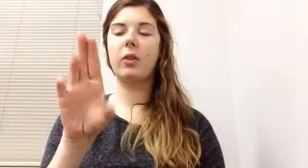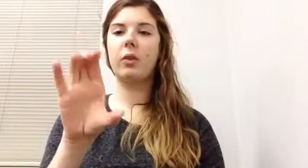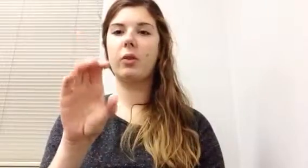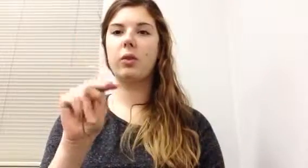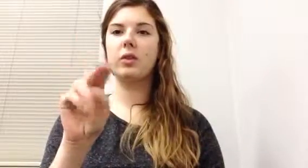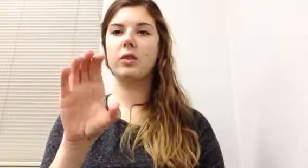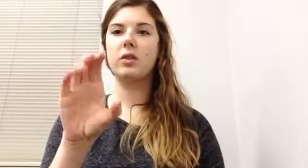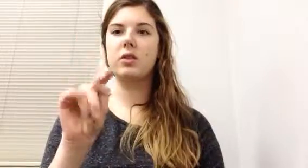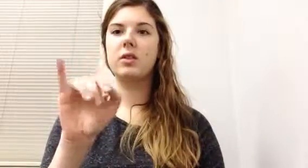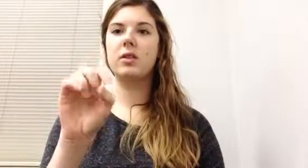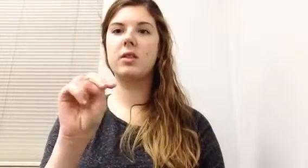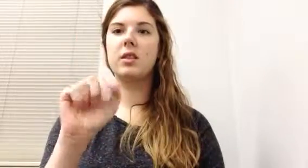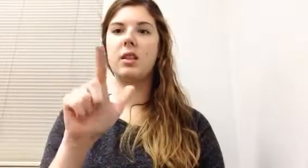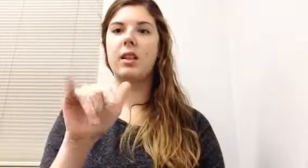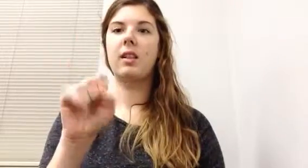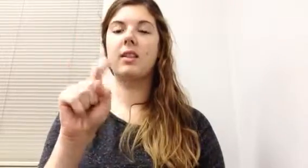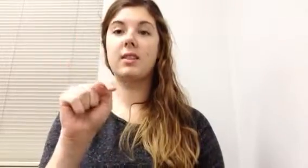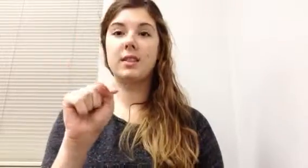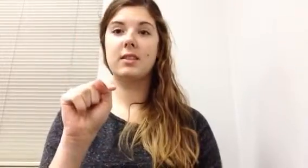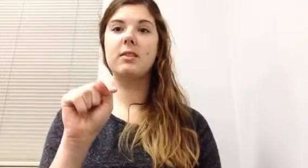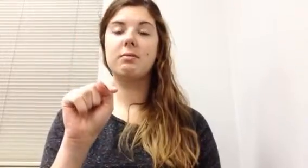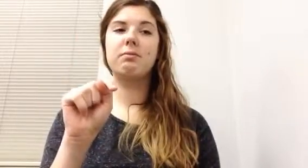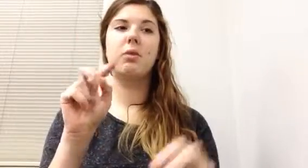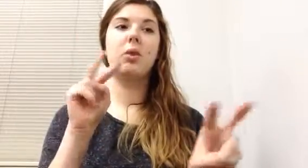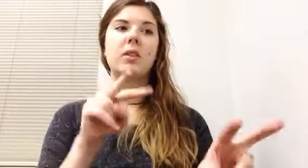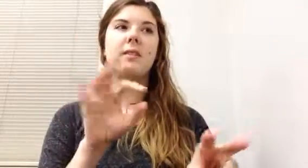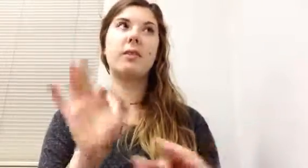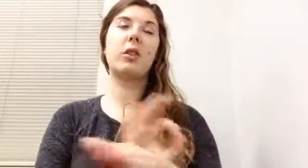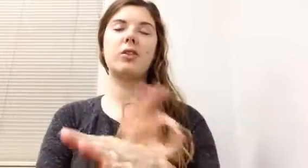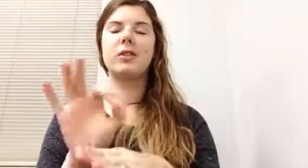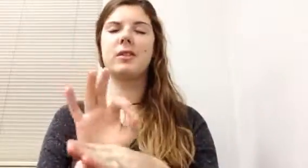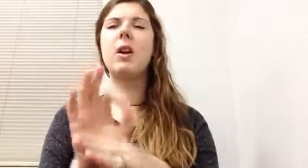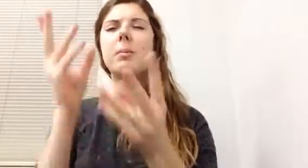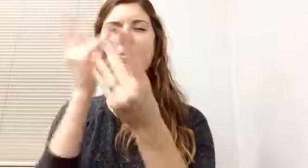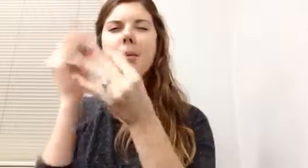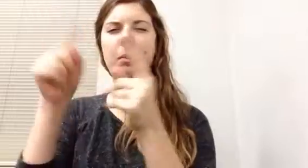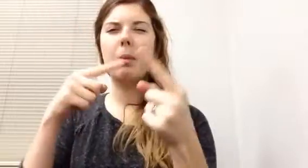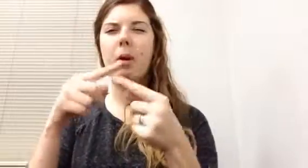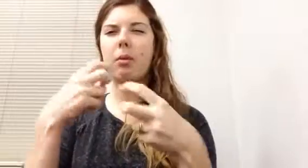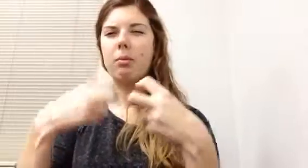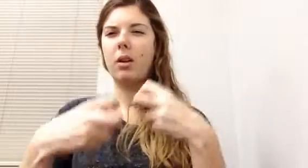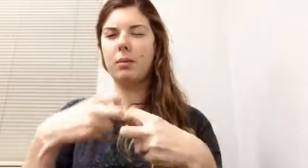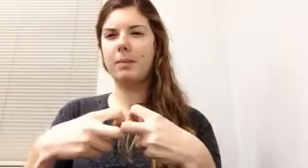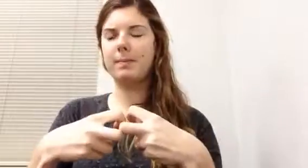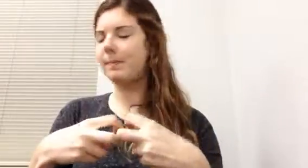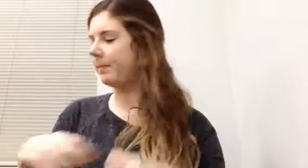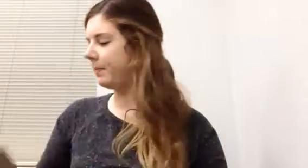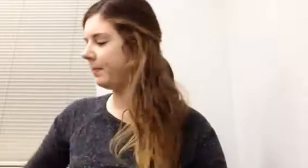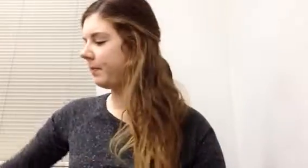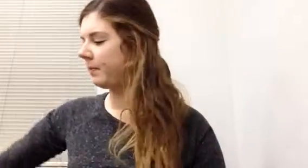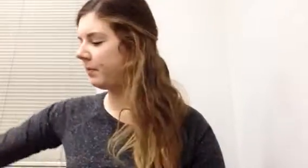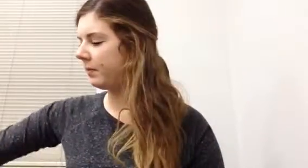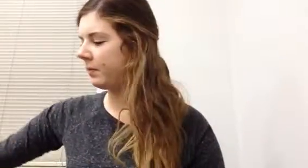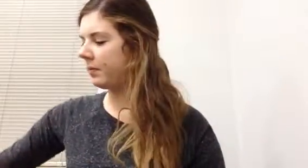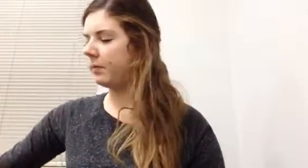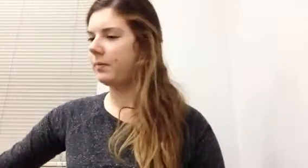But think about a social problem and how it fits in this model a little bit. We are most sensitive to what threatens us